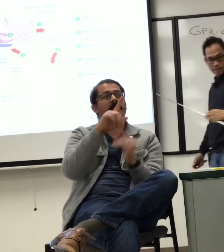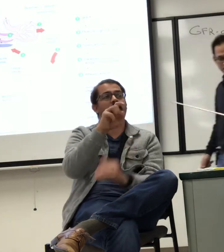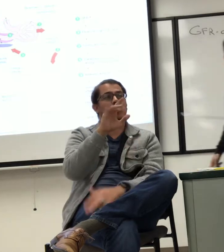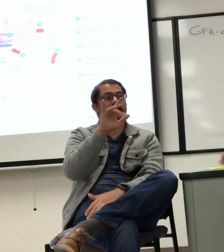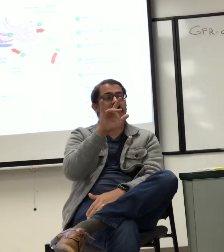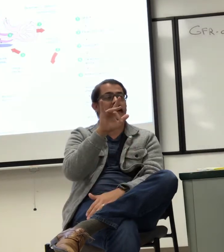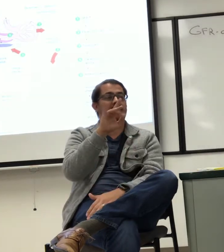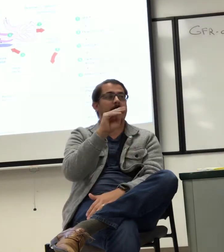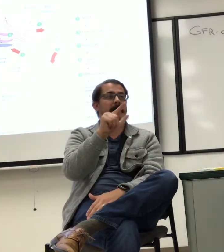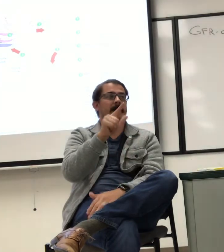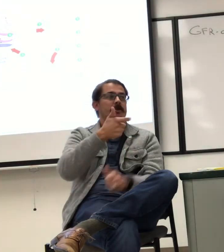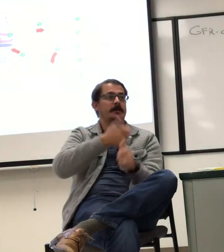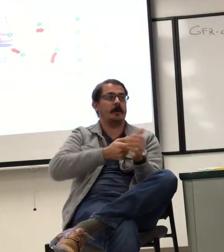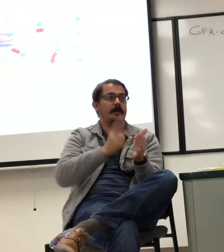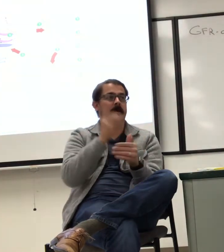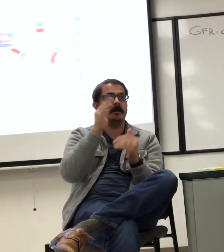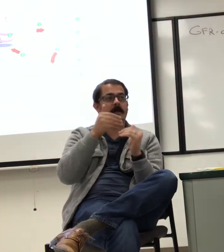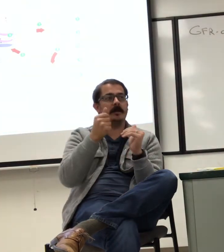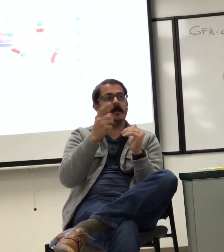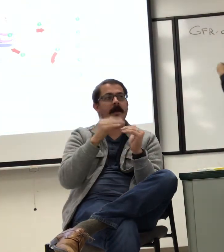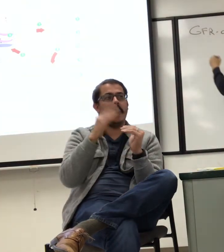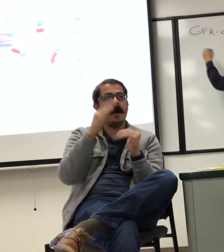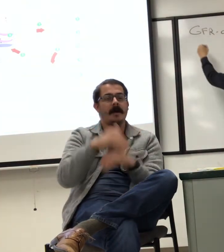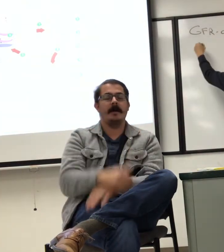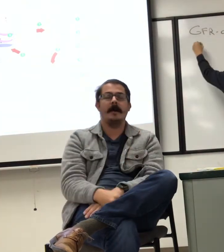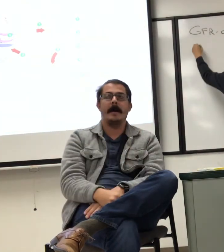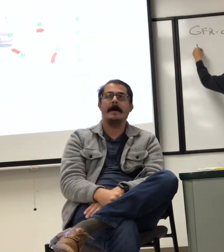minute. Step 1.